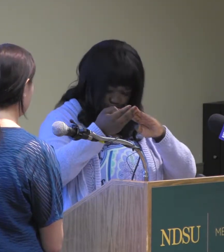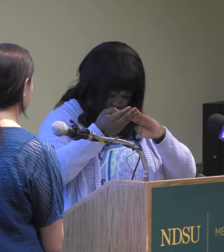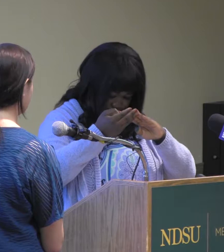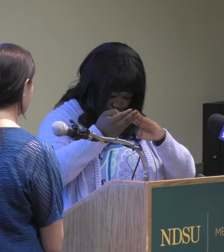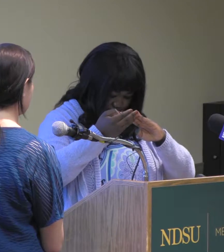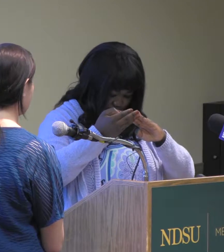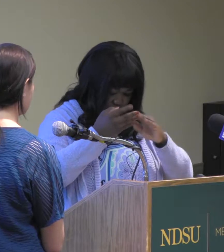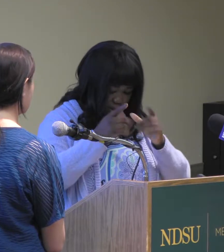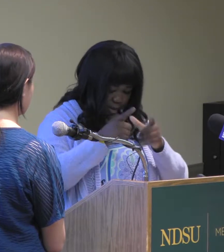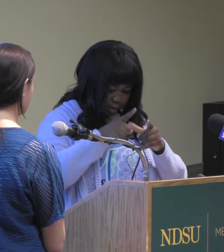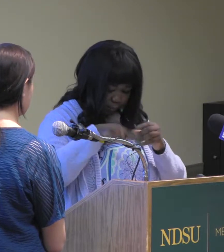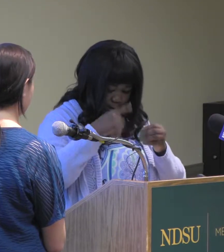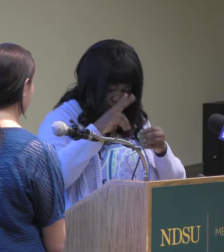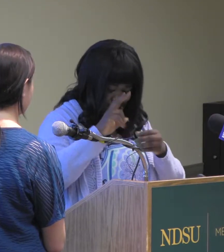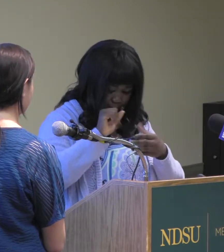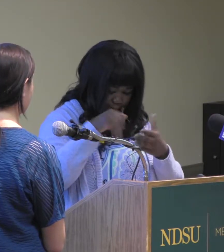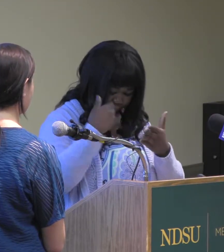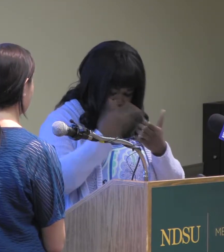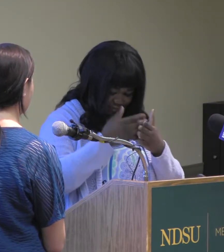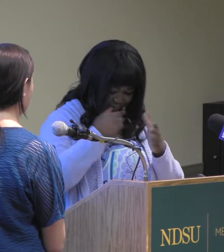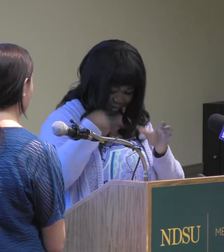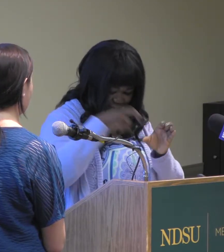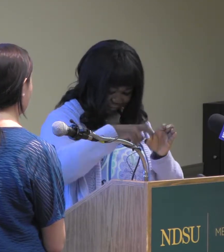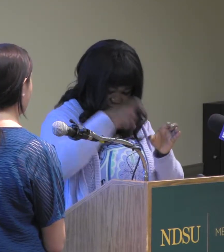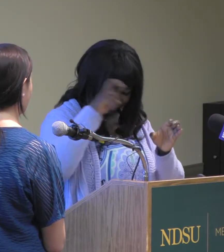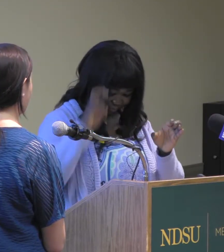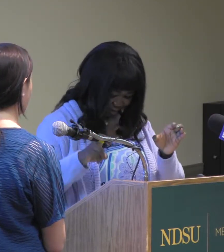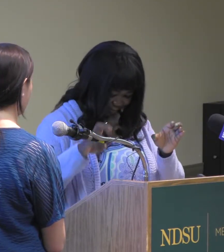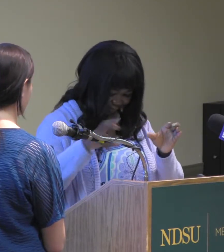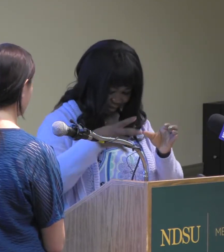in the city that the school was in.